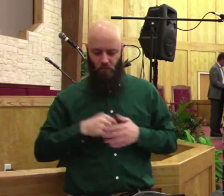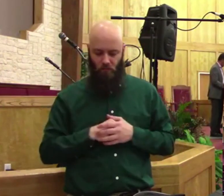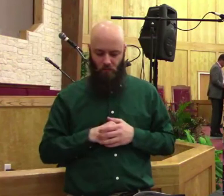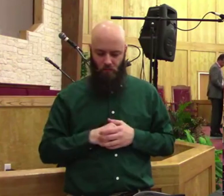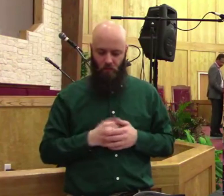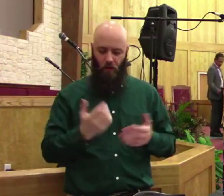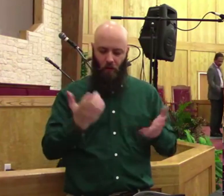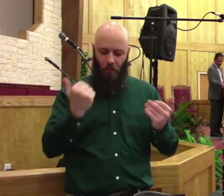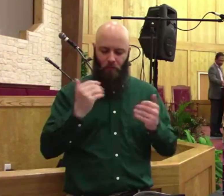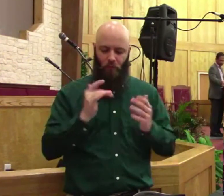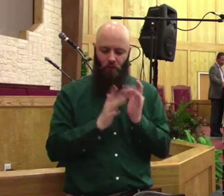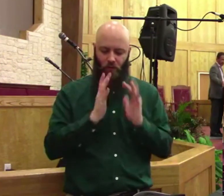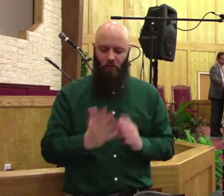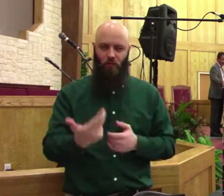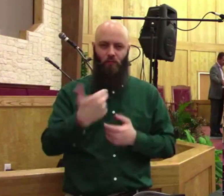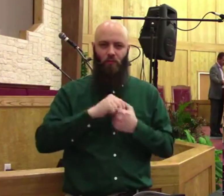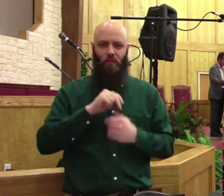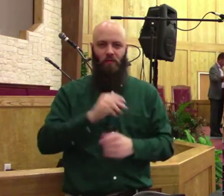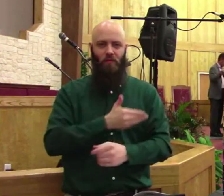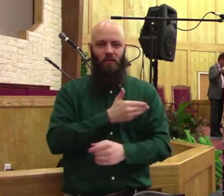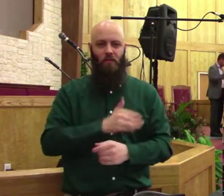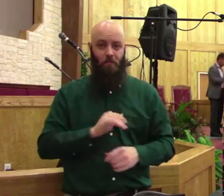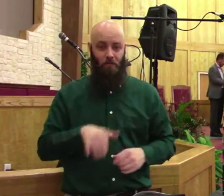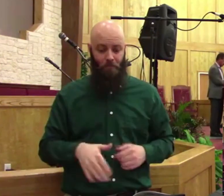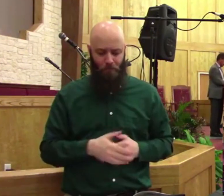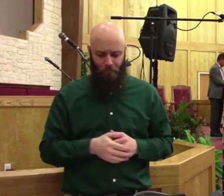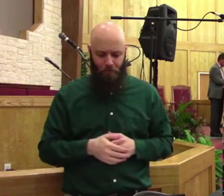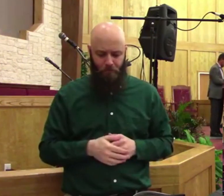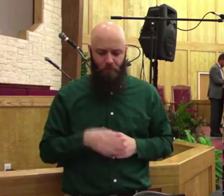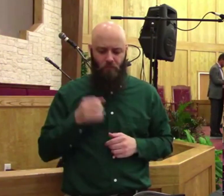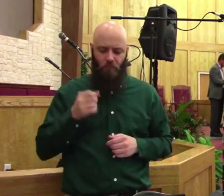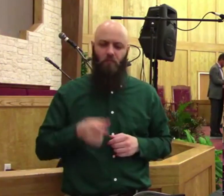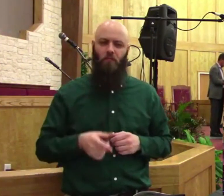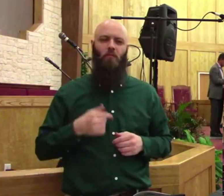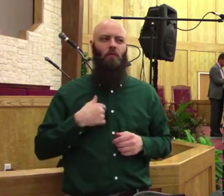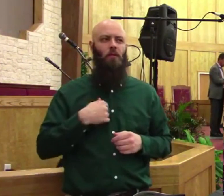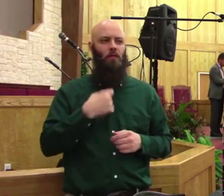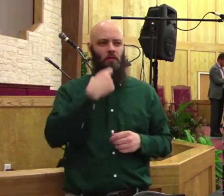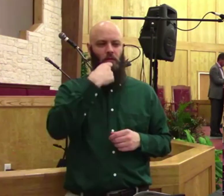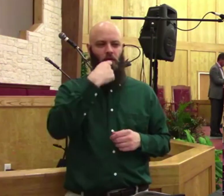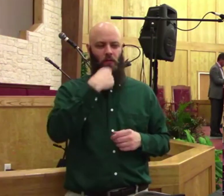I was looking at scriptures,